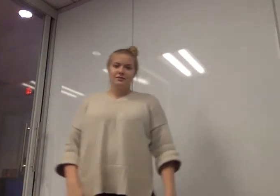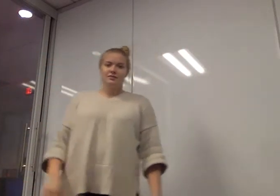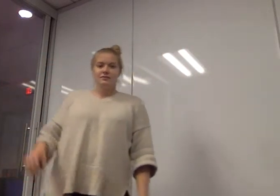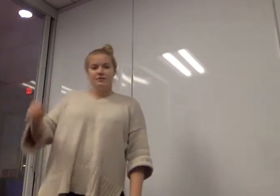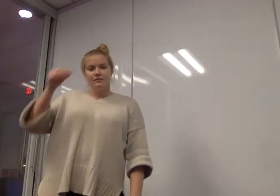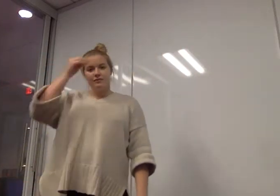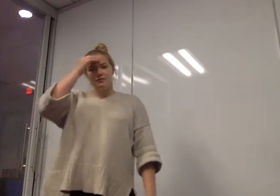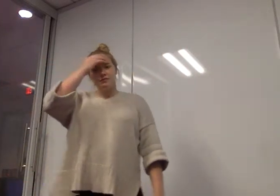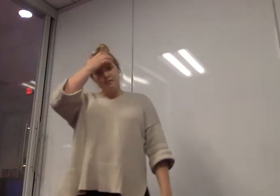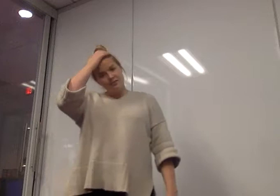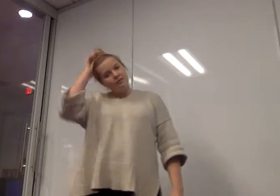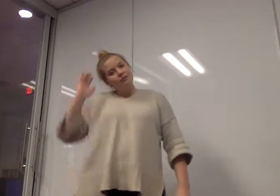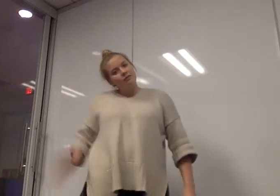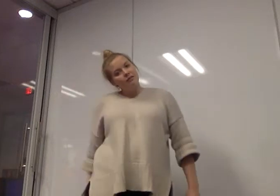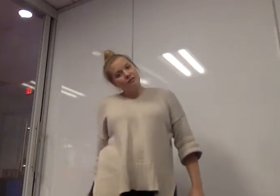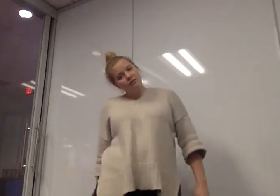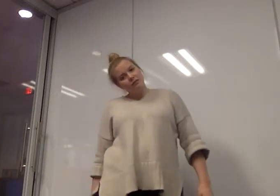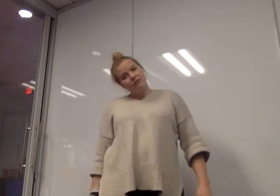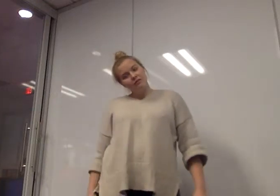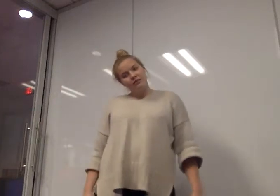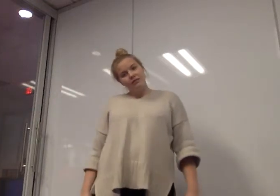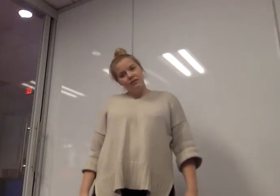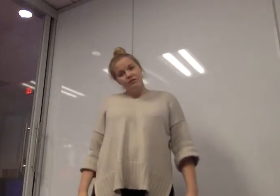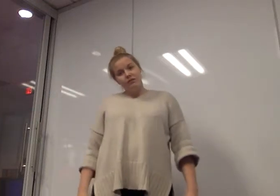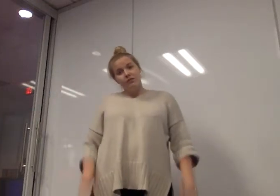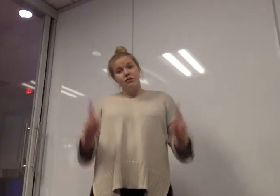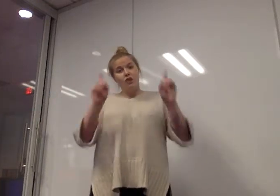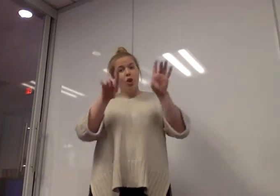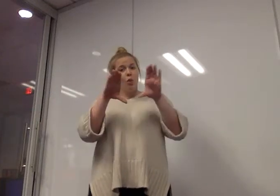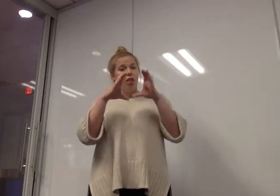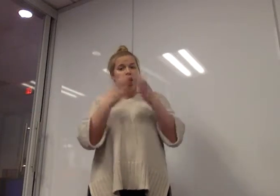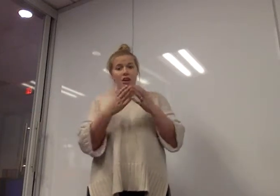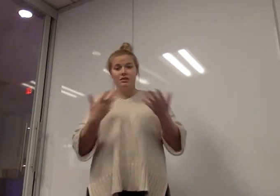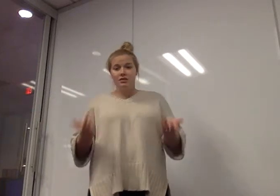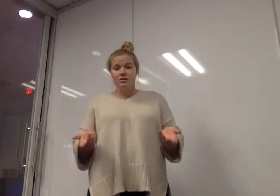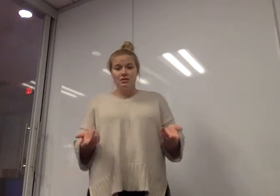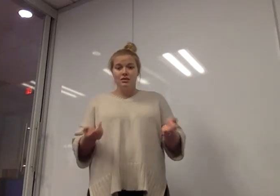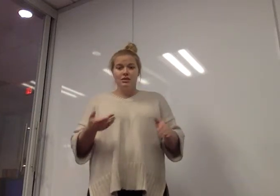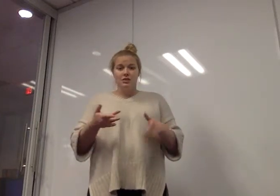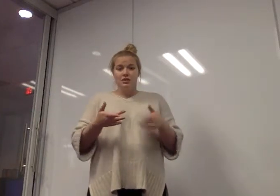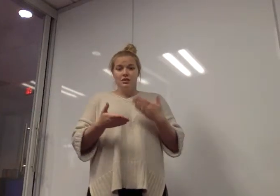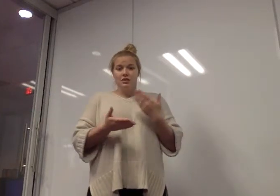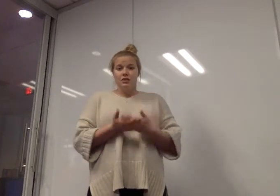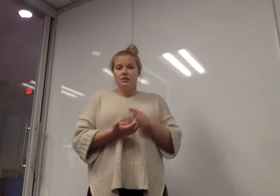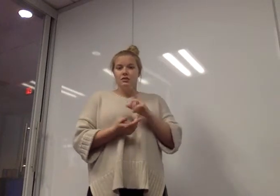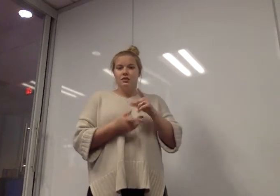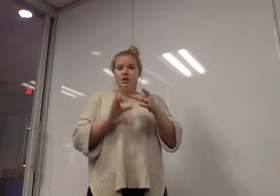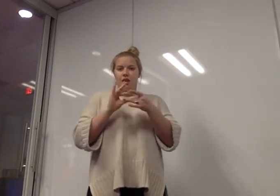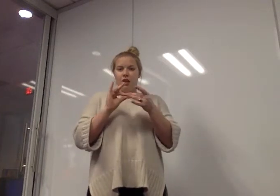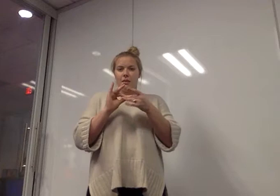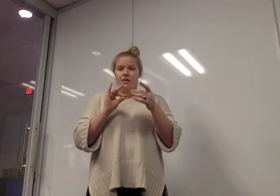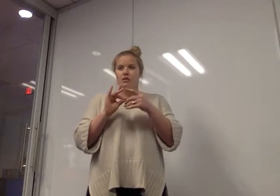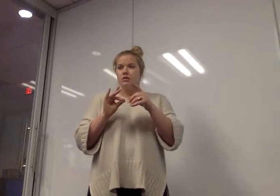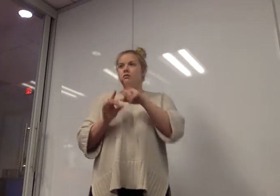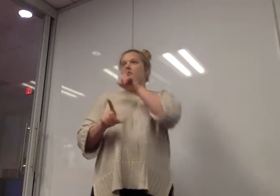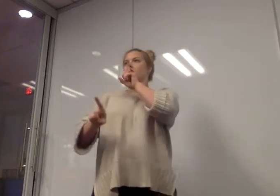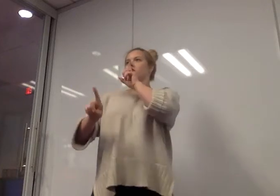and you're going to go into the classroom, and you are going to give the best comment ever, And